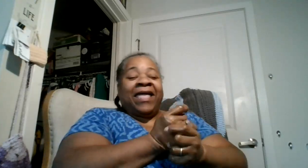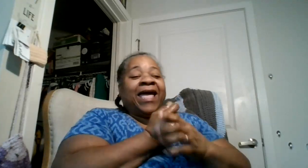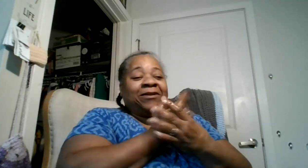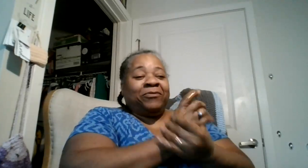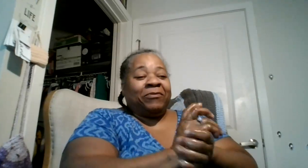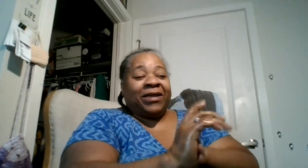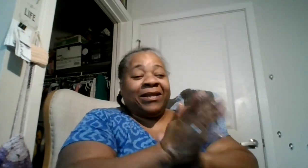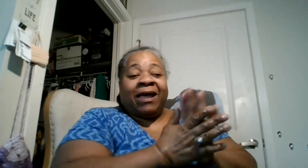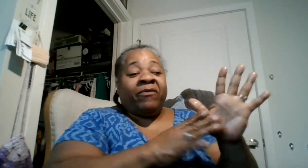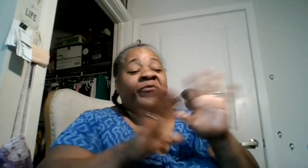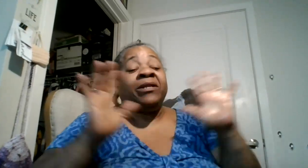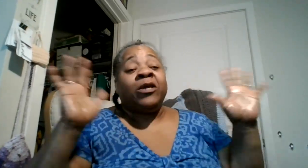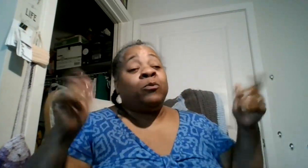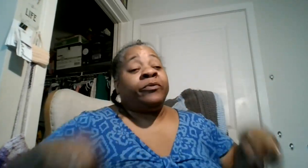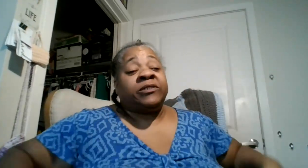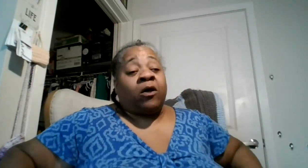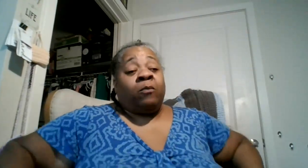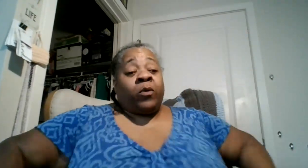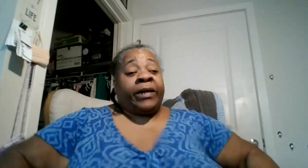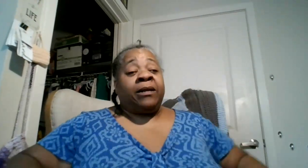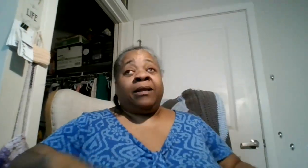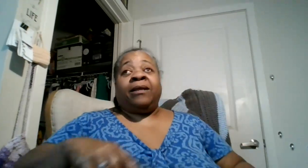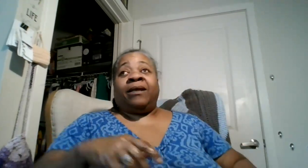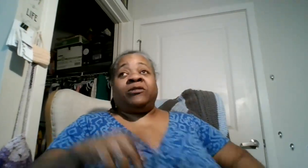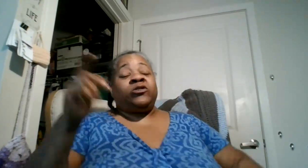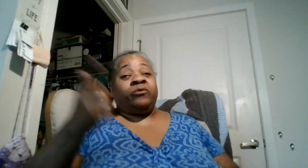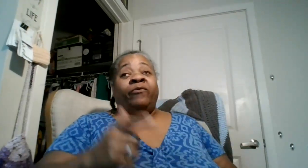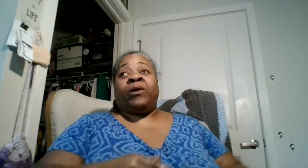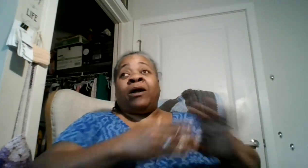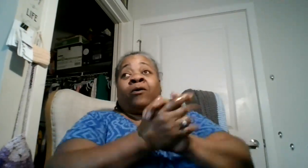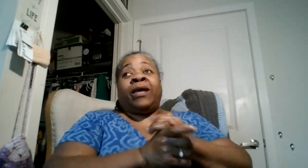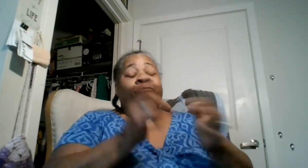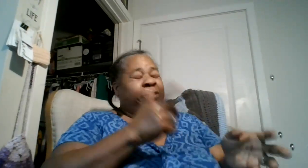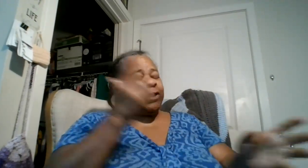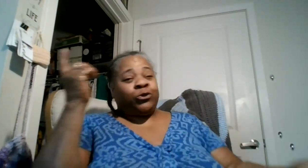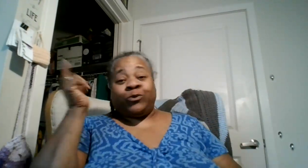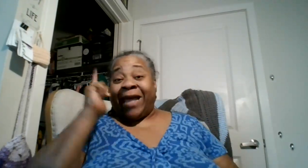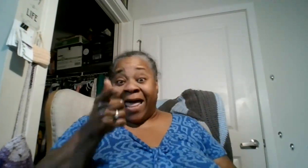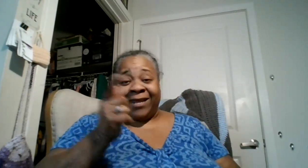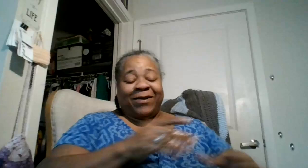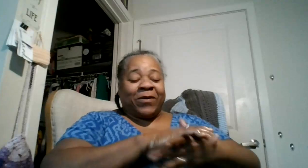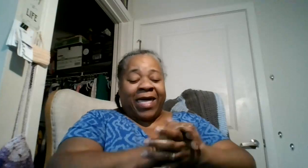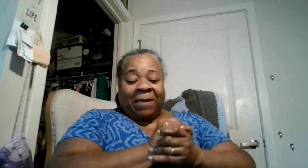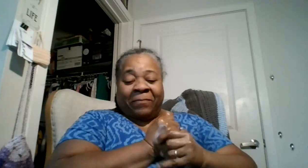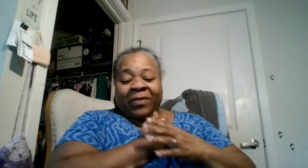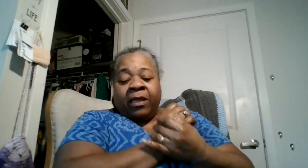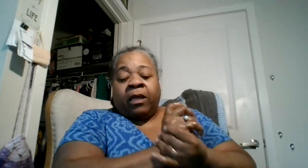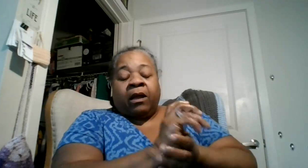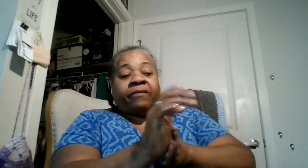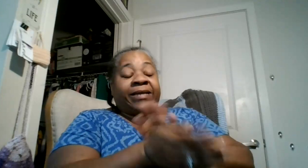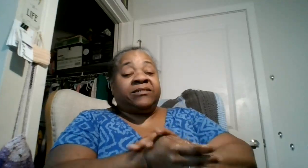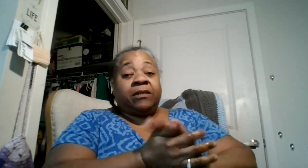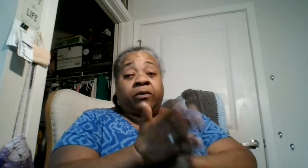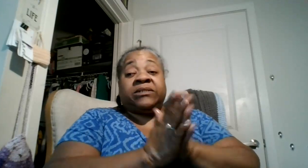Had to throw that in. I've been feeling humorous all morning. I've been shooting for one all day. Got it. Okay. Alright, so